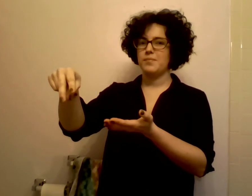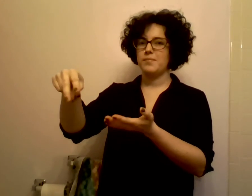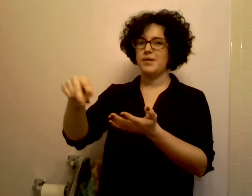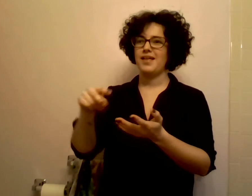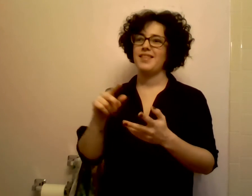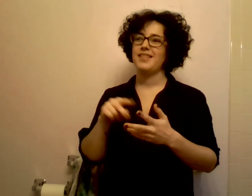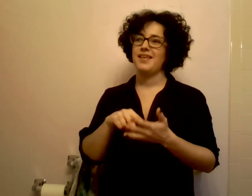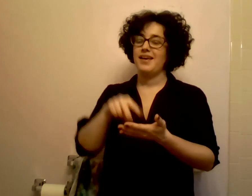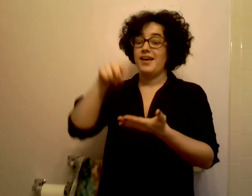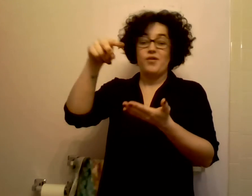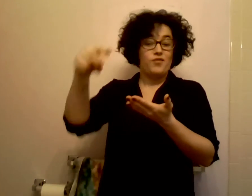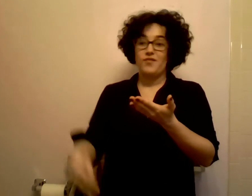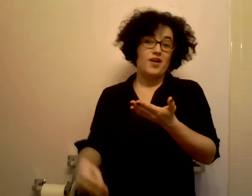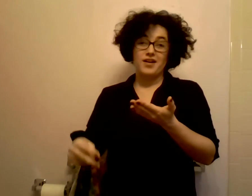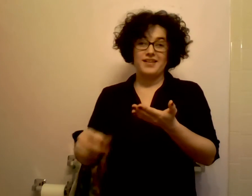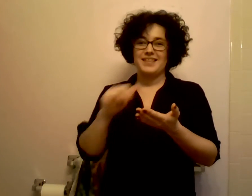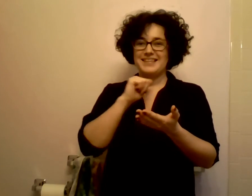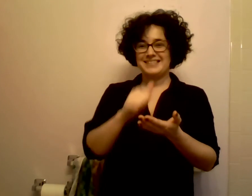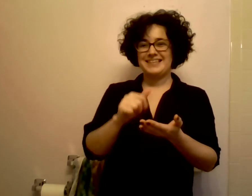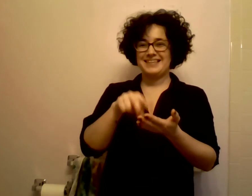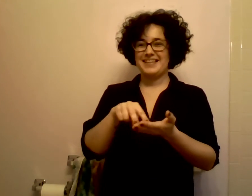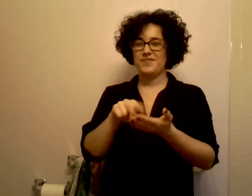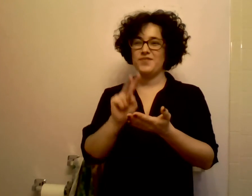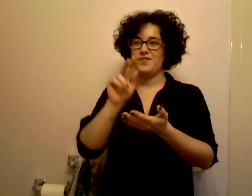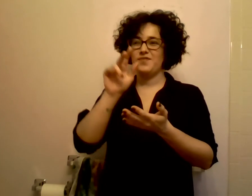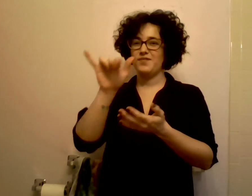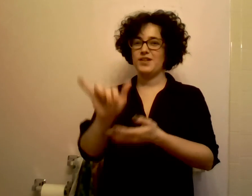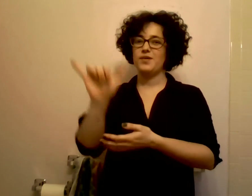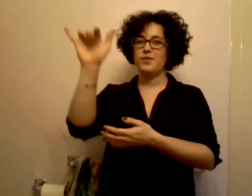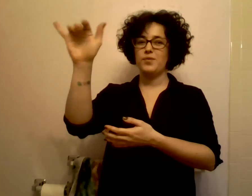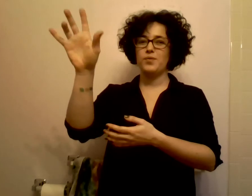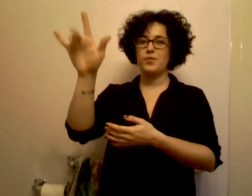I wish you all a good flight. Thank you.